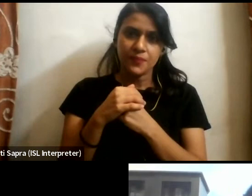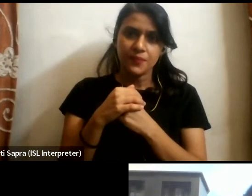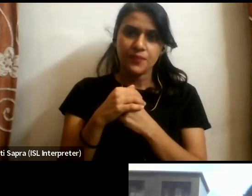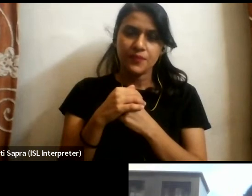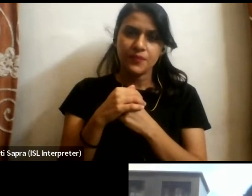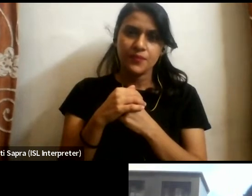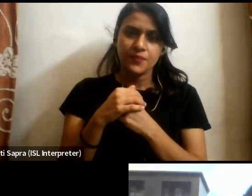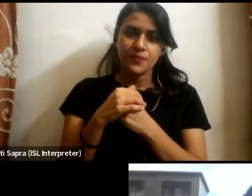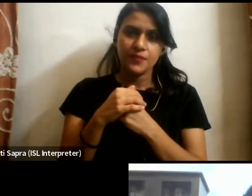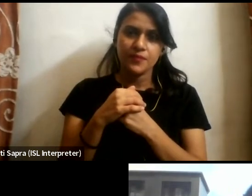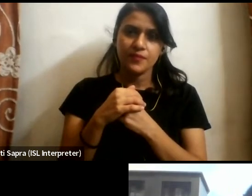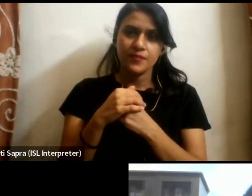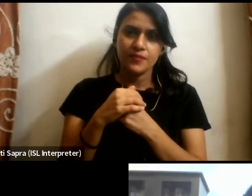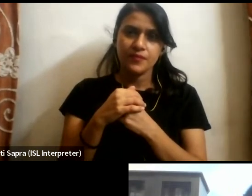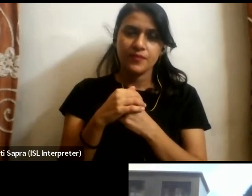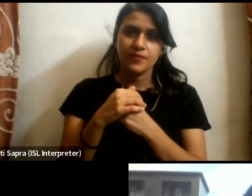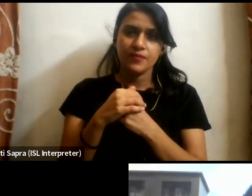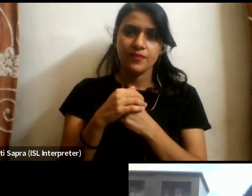of